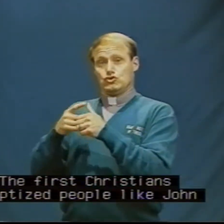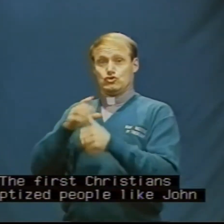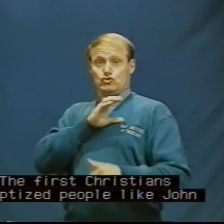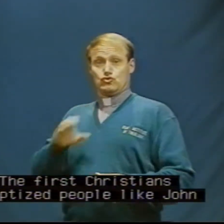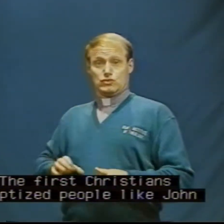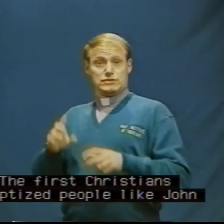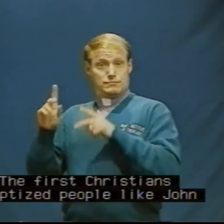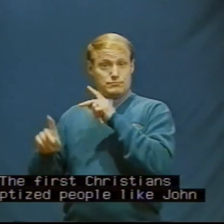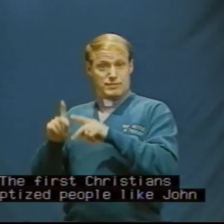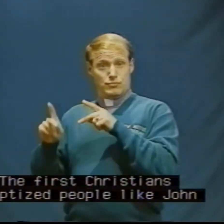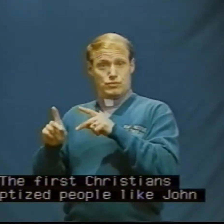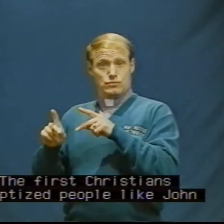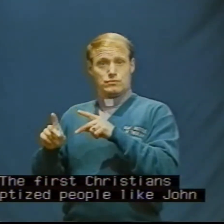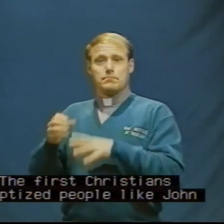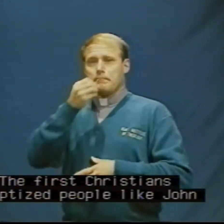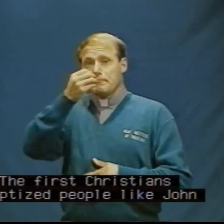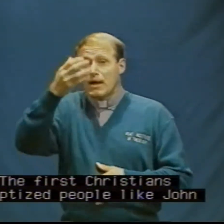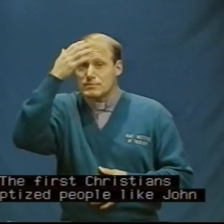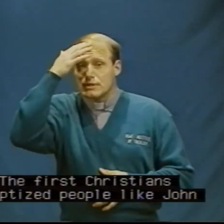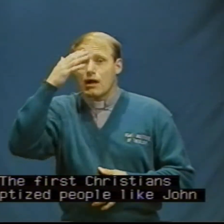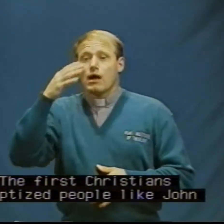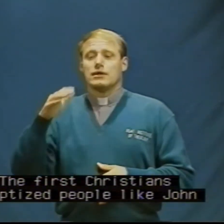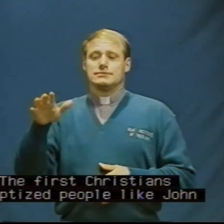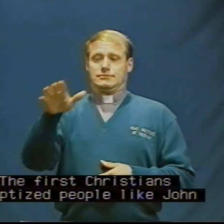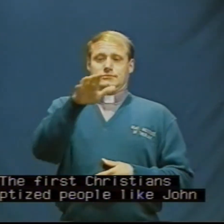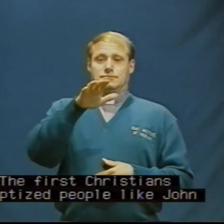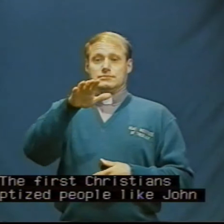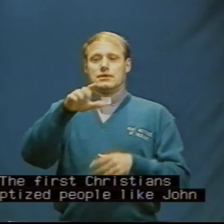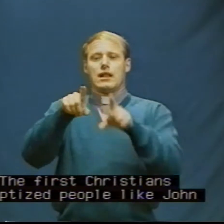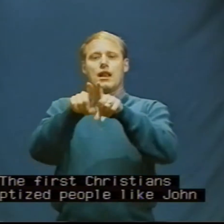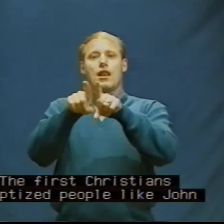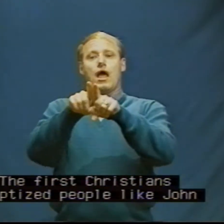The first Christians baptized people like John.